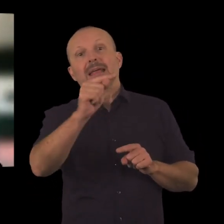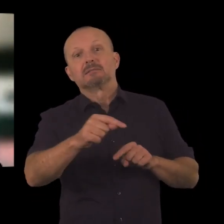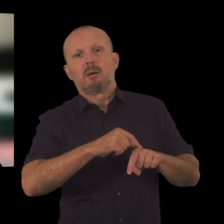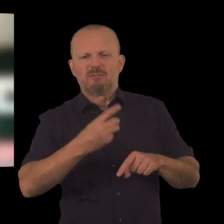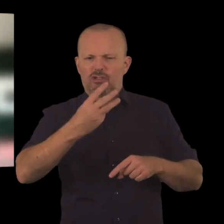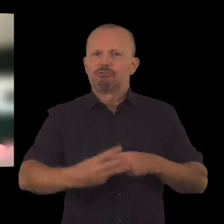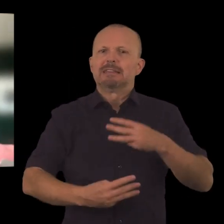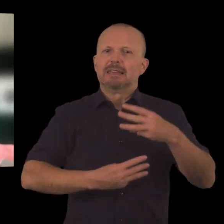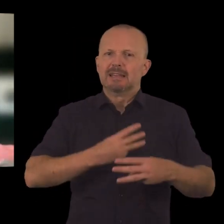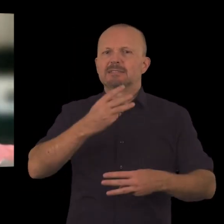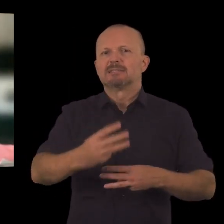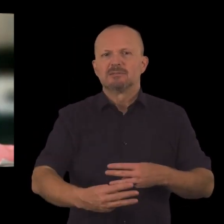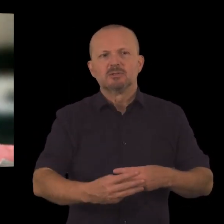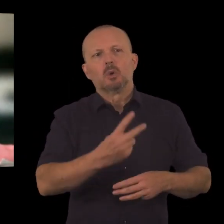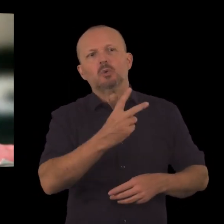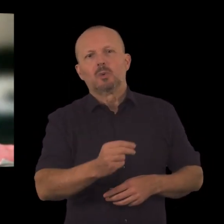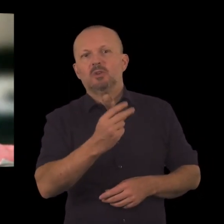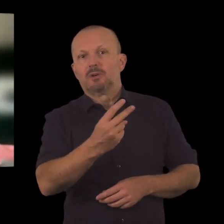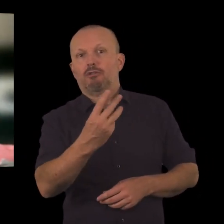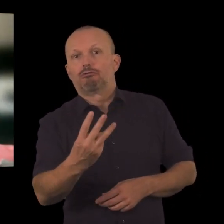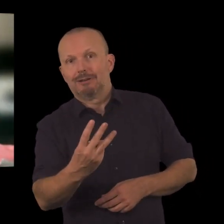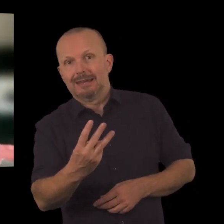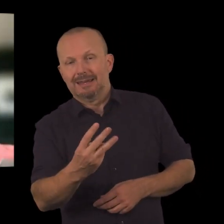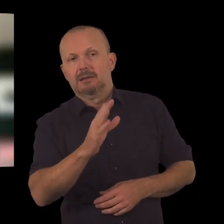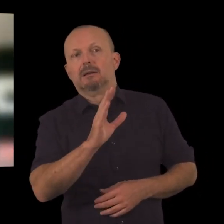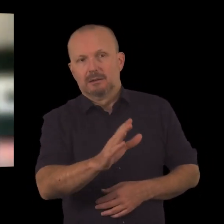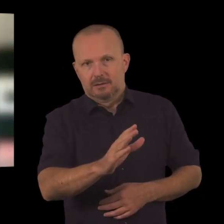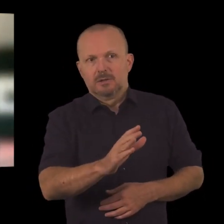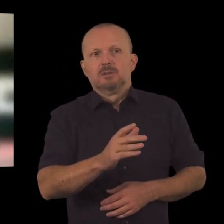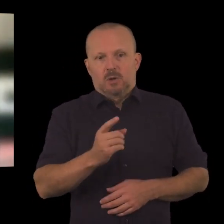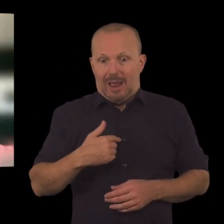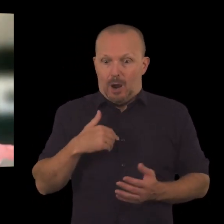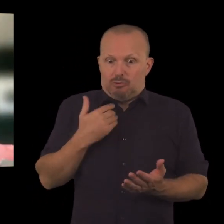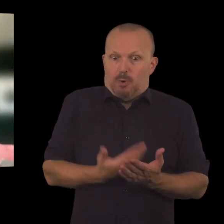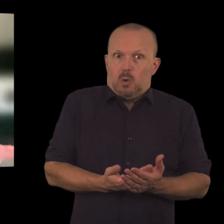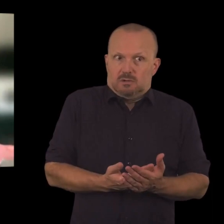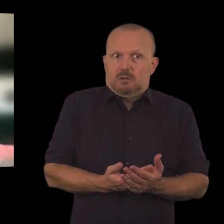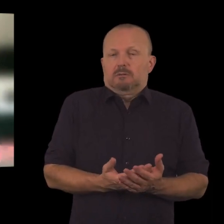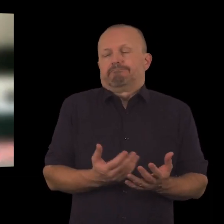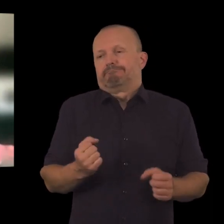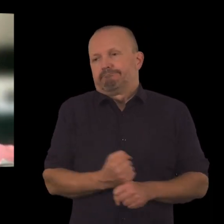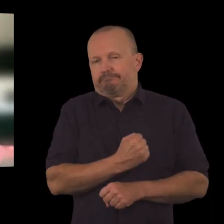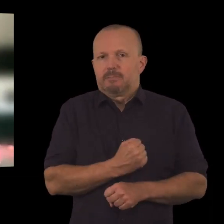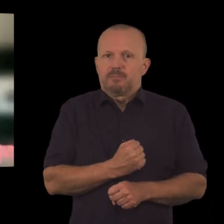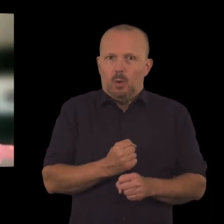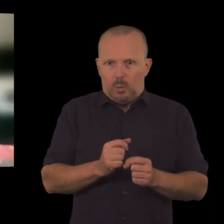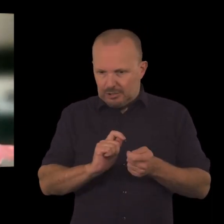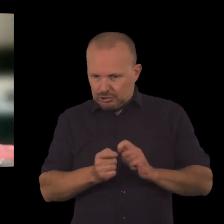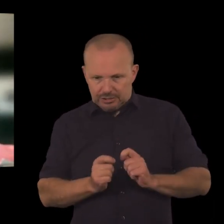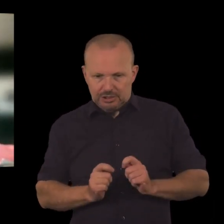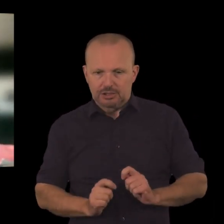didn't go. But then they're having another festival next year. It's on a three-year